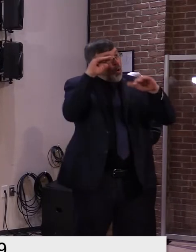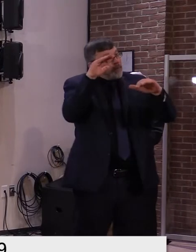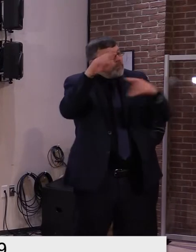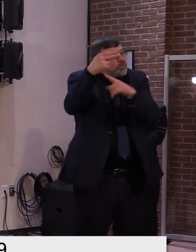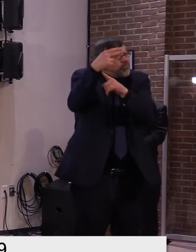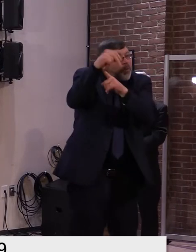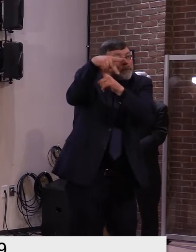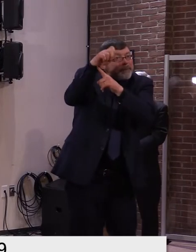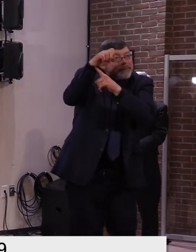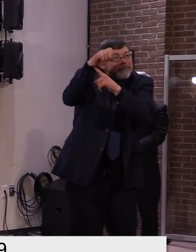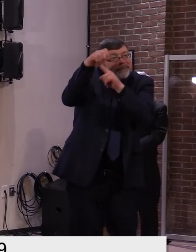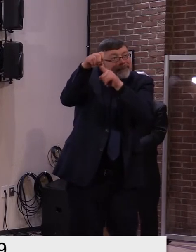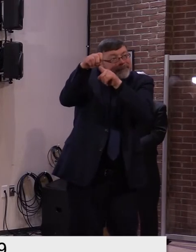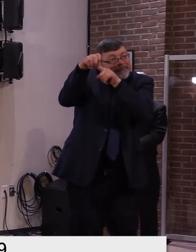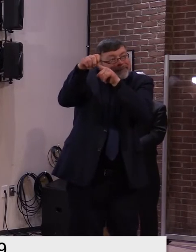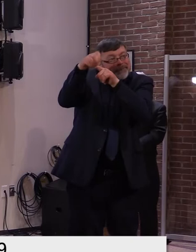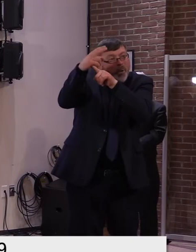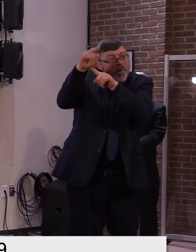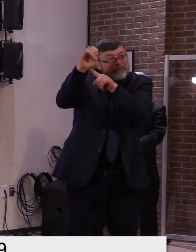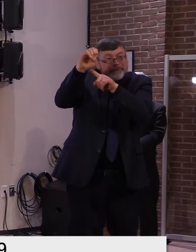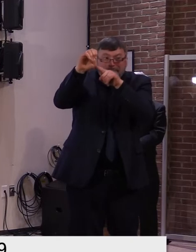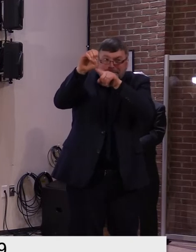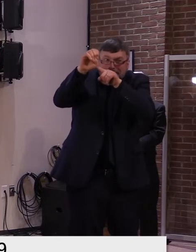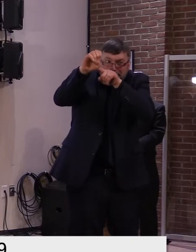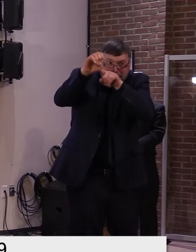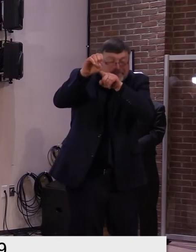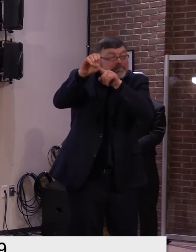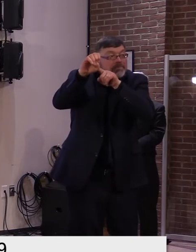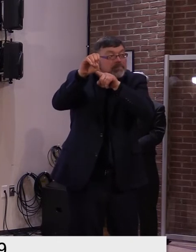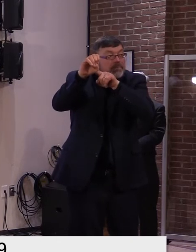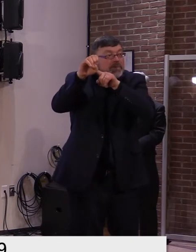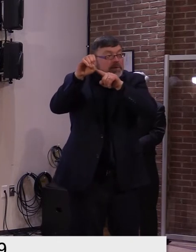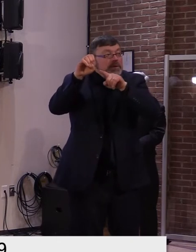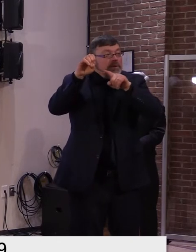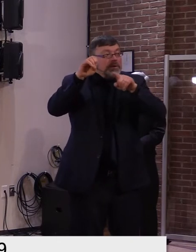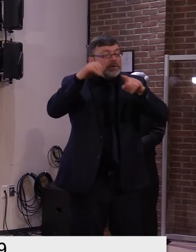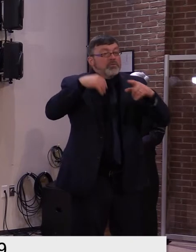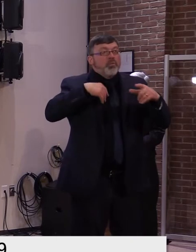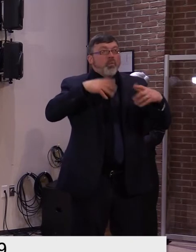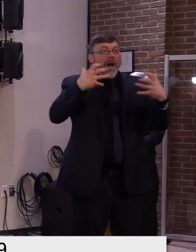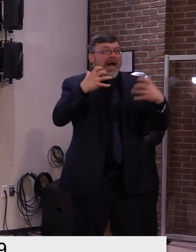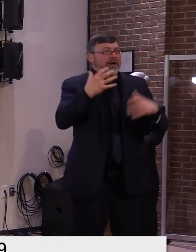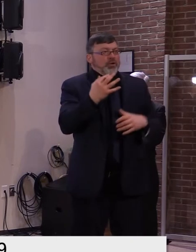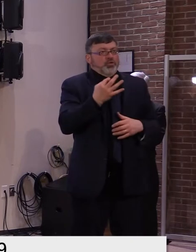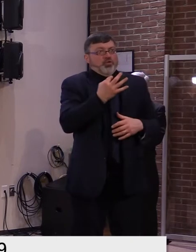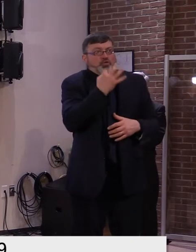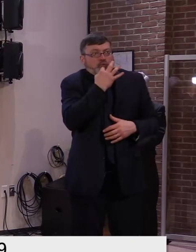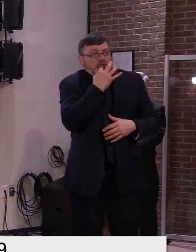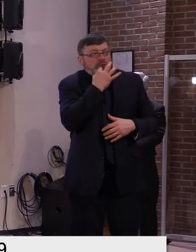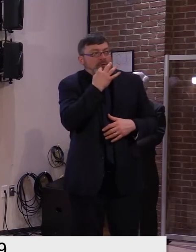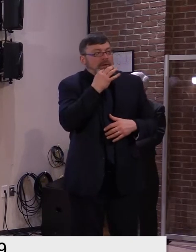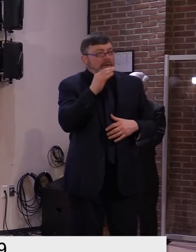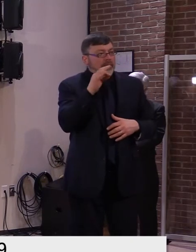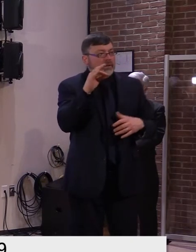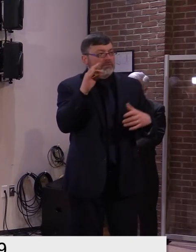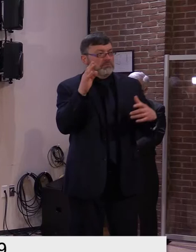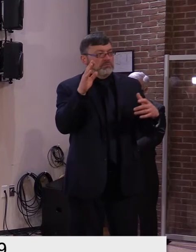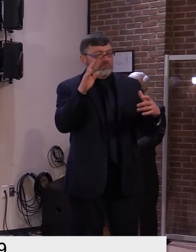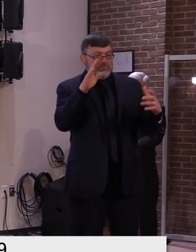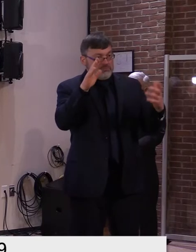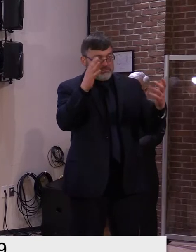from my perspective, the sooner the better. But as we'll you'll see in the next couple of weeks, we'll be